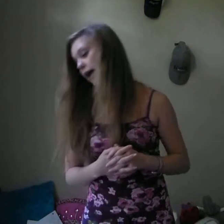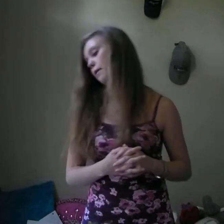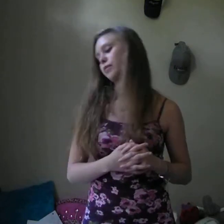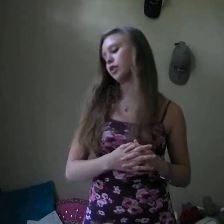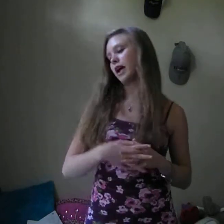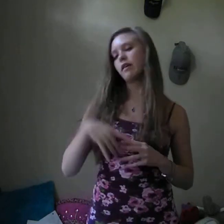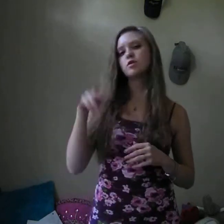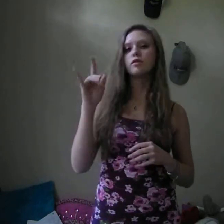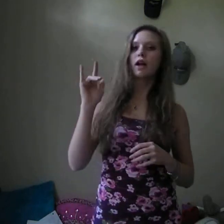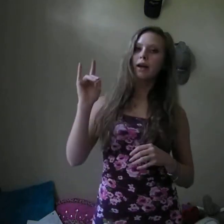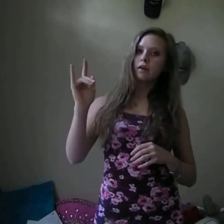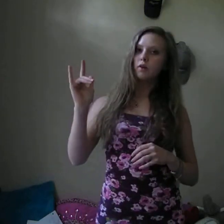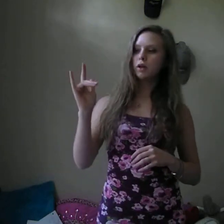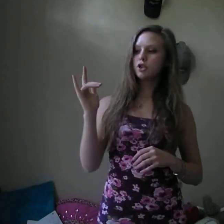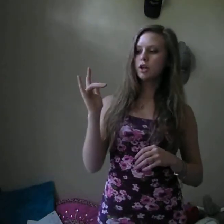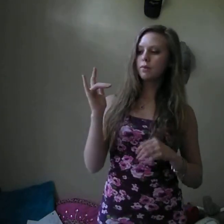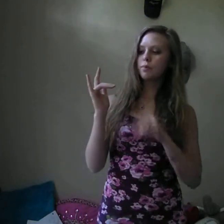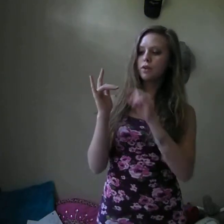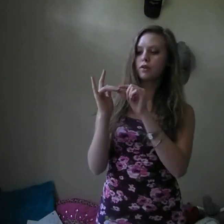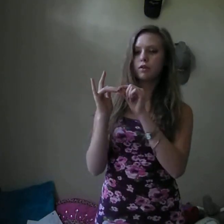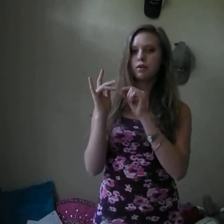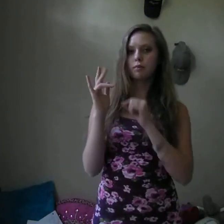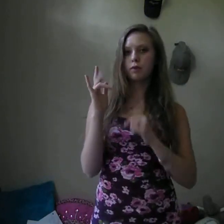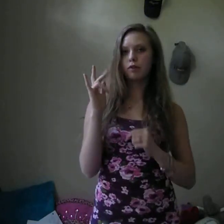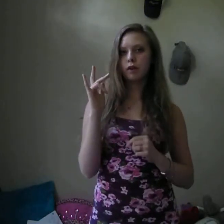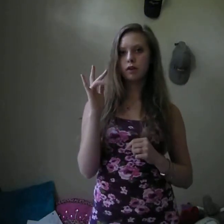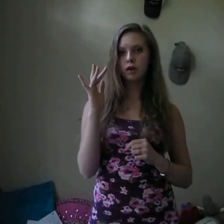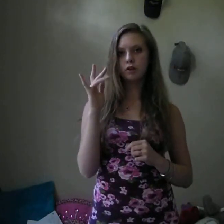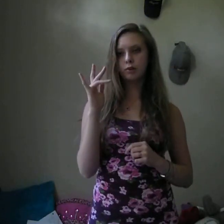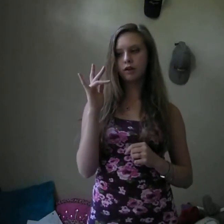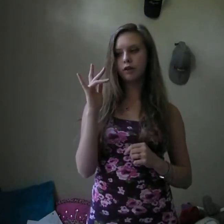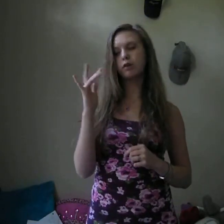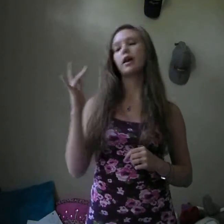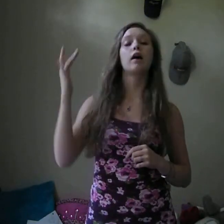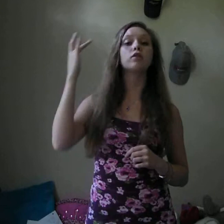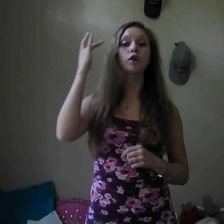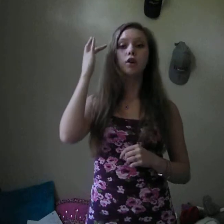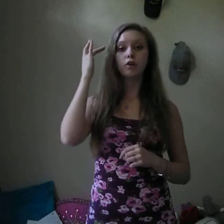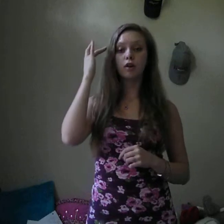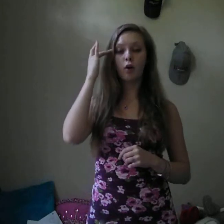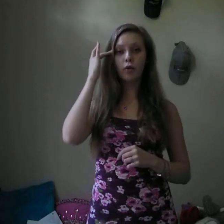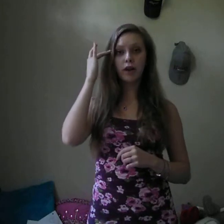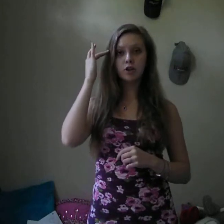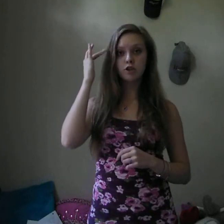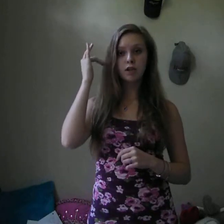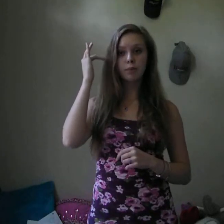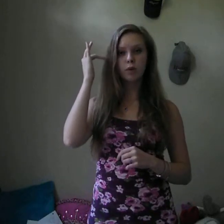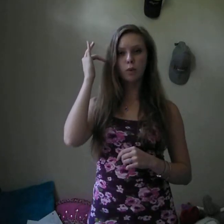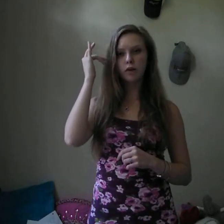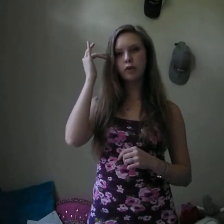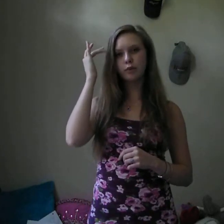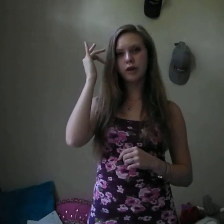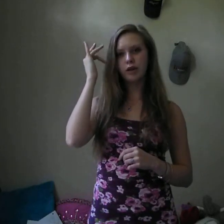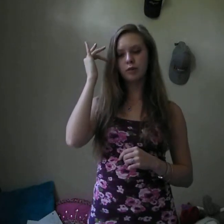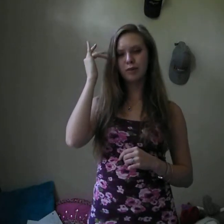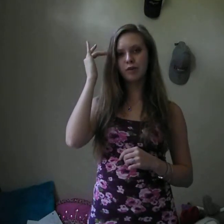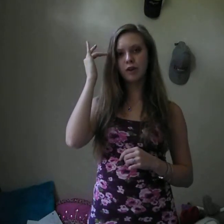Why? You're going to have sort of an I love you hand shape with your middle finger and your ring finger down. You're going to hold that next to your temple and wiggle your ring and middle